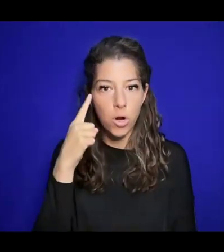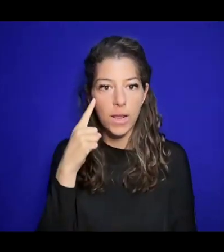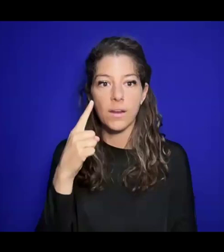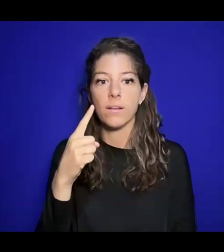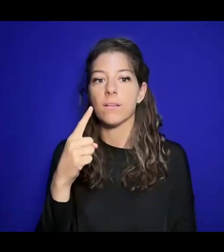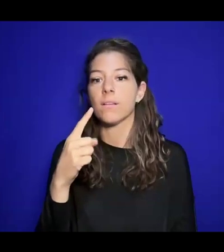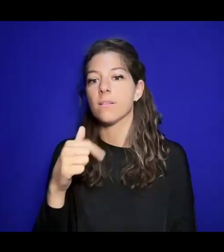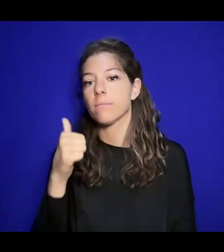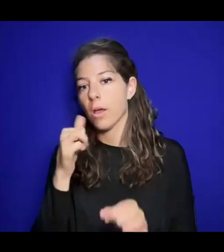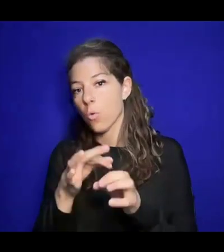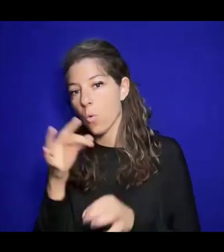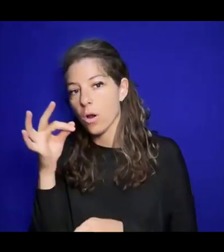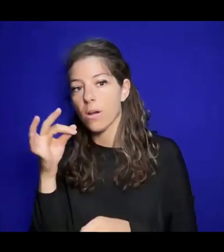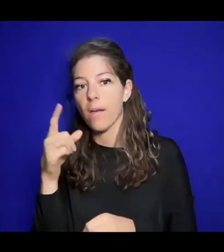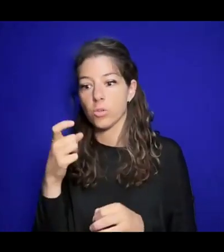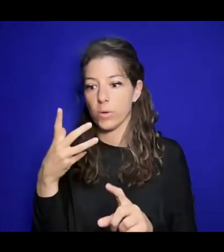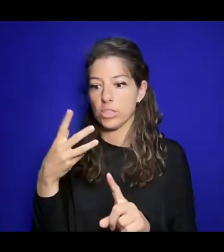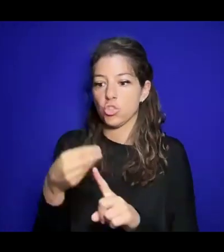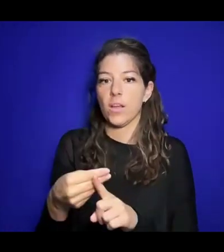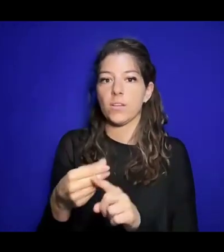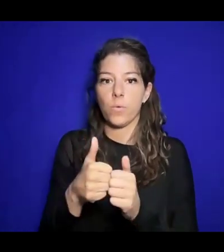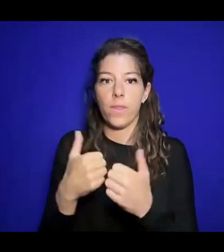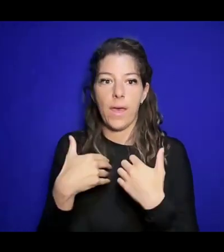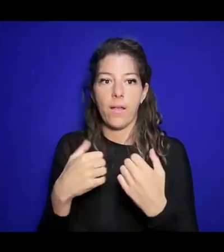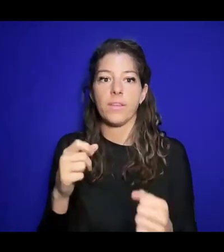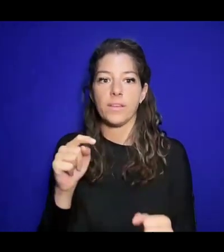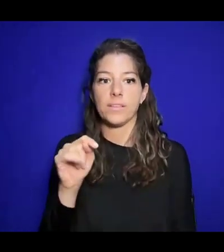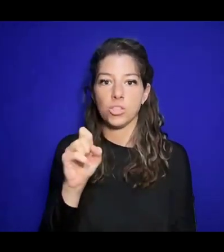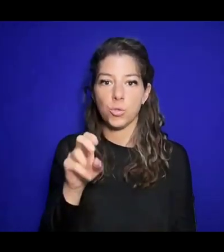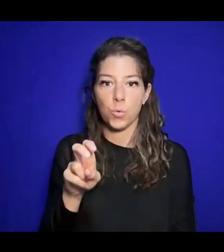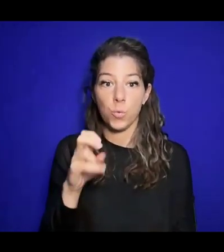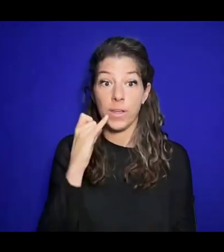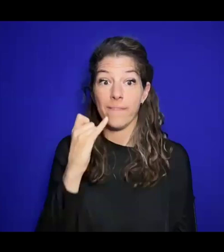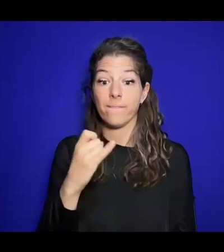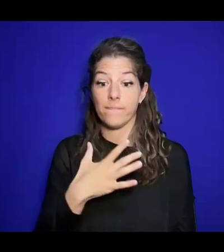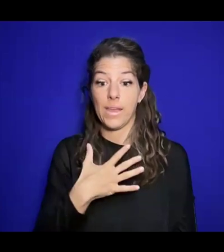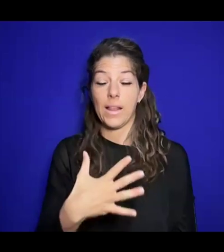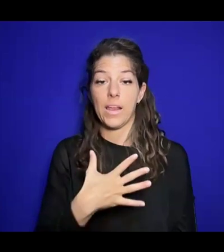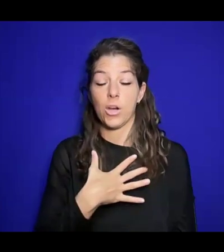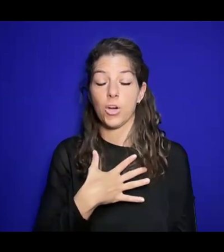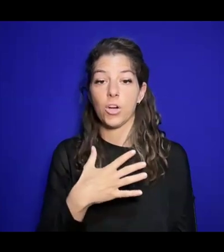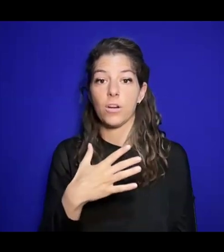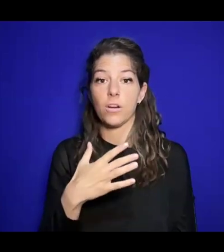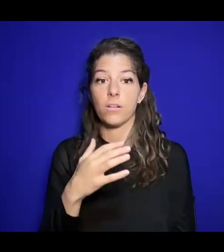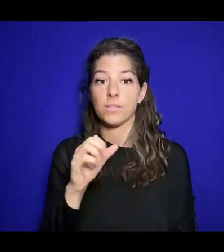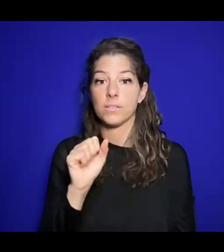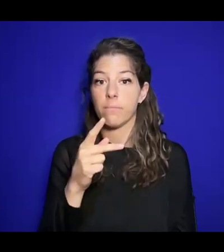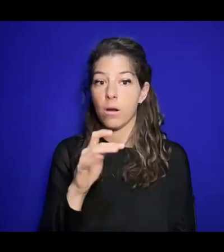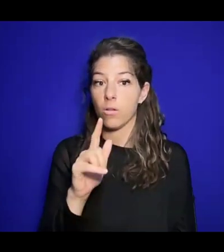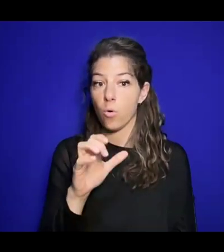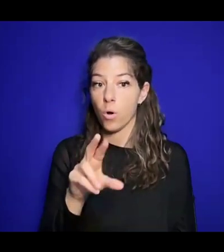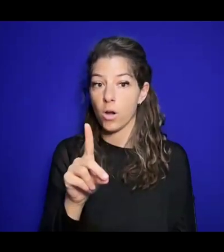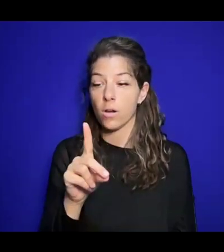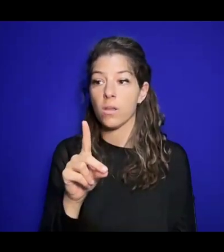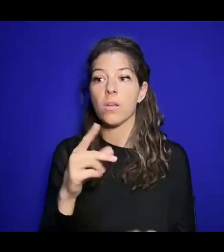cord, because you have to go inject through healthy tissue. And if you're on the ventilator, especially in the spinal cord, your